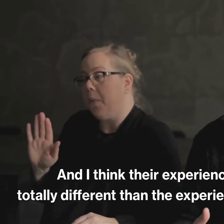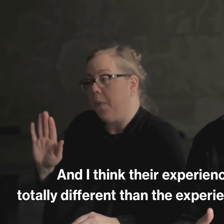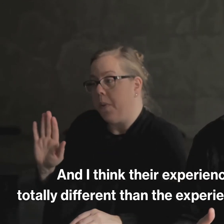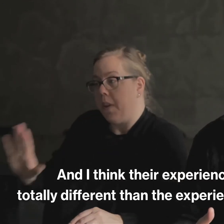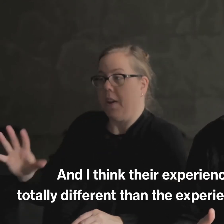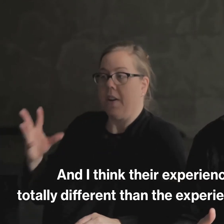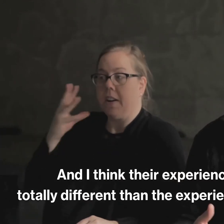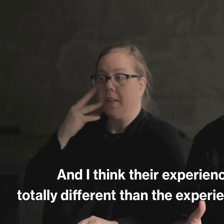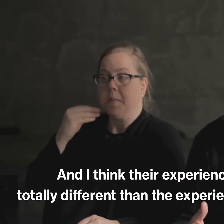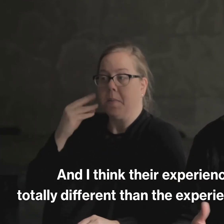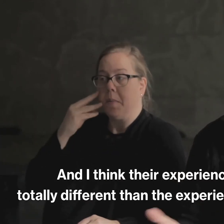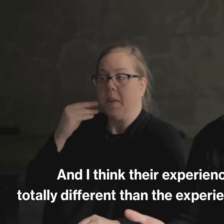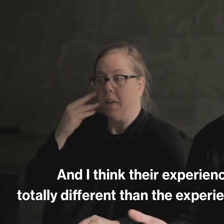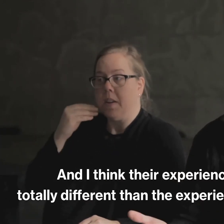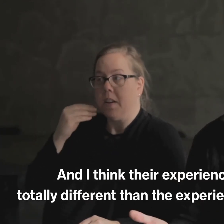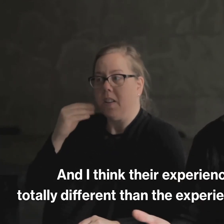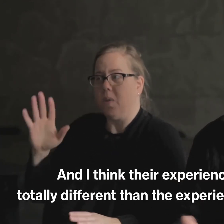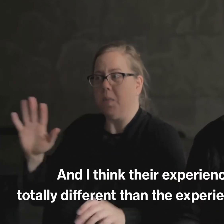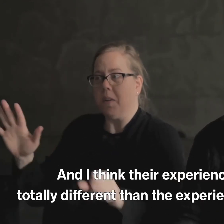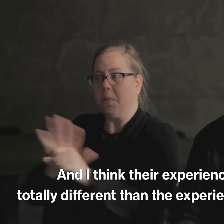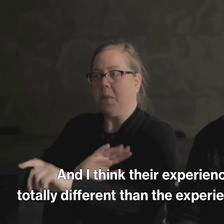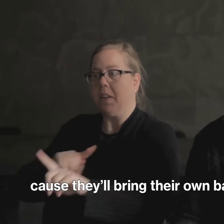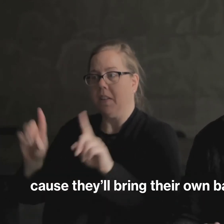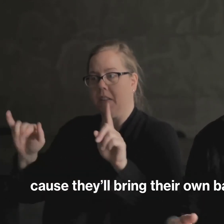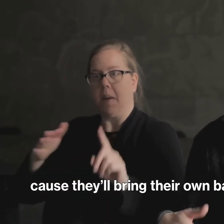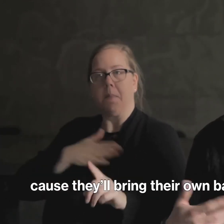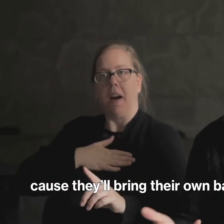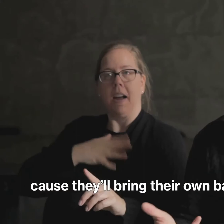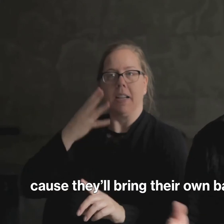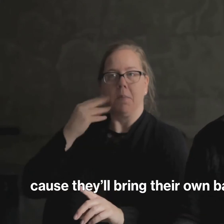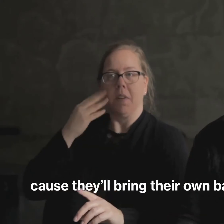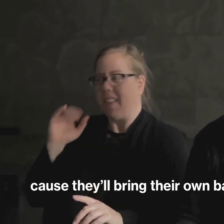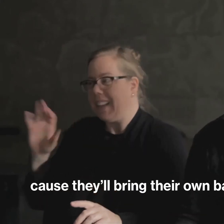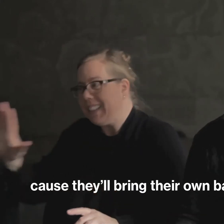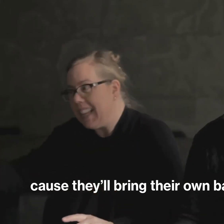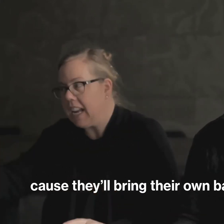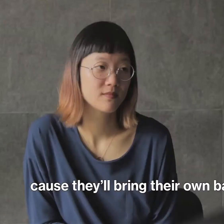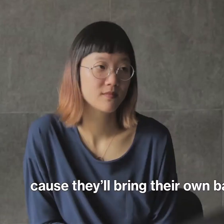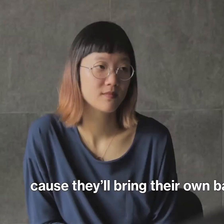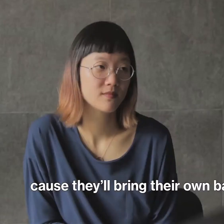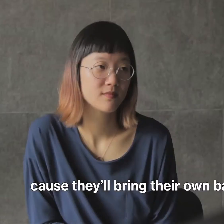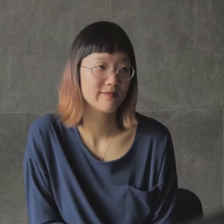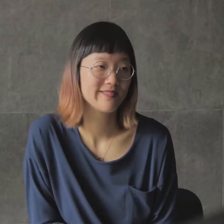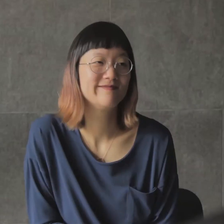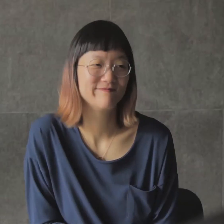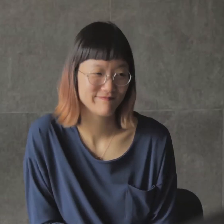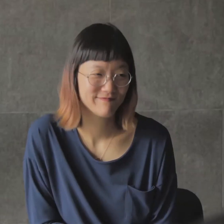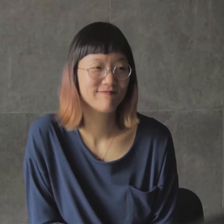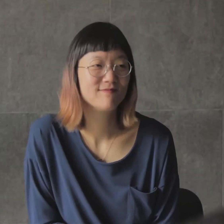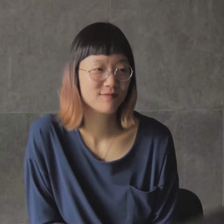be totally different from the experience that I have, because they'll bring their own baggage to it.